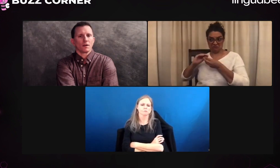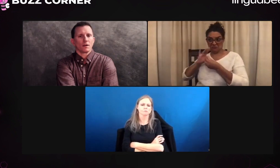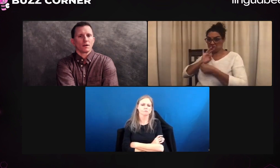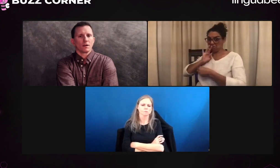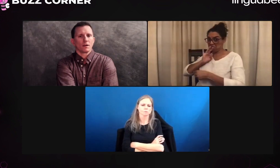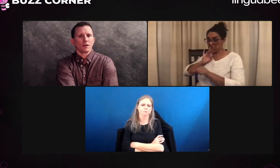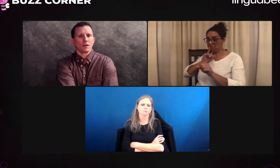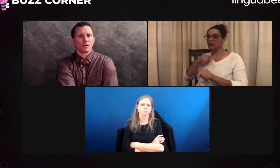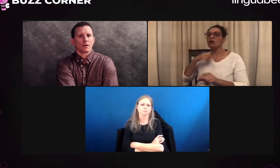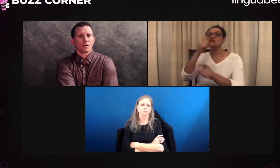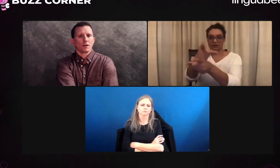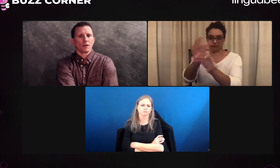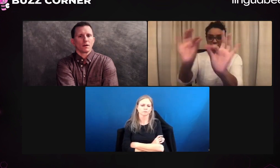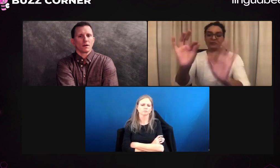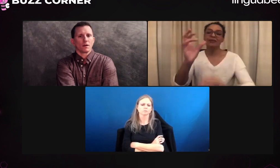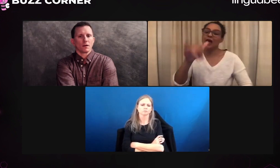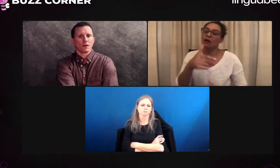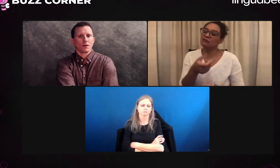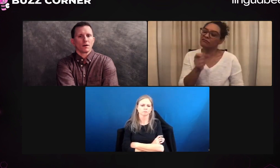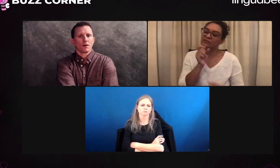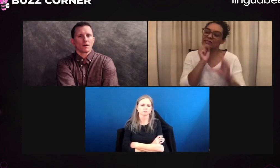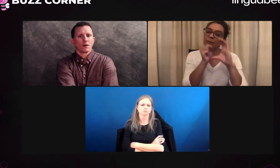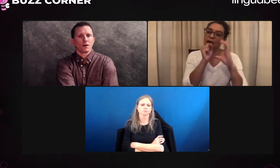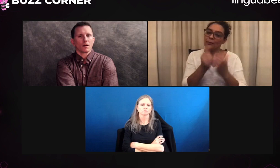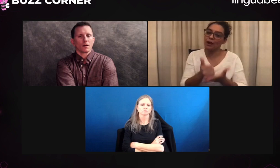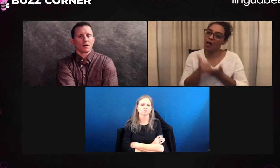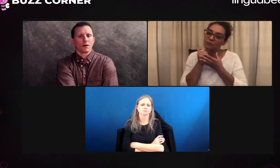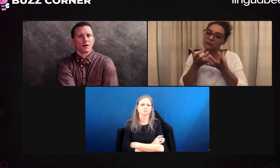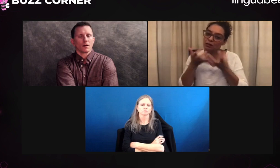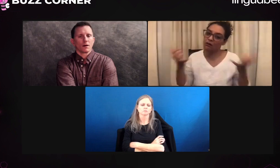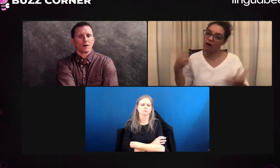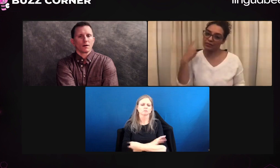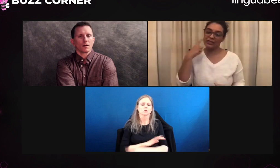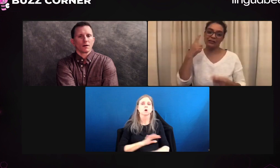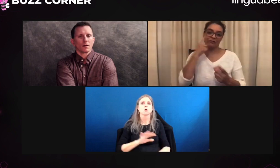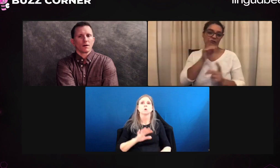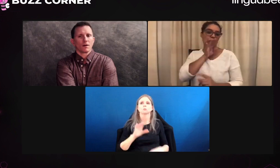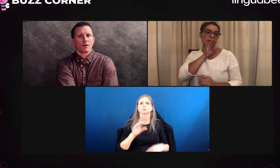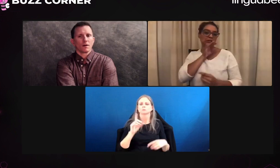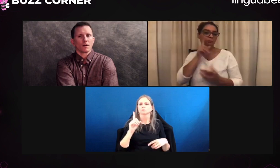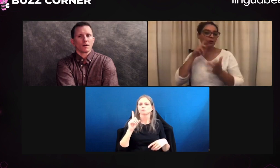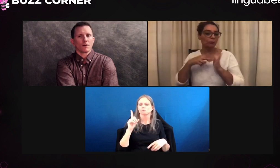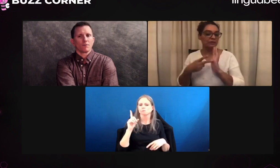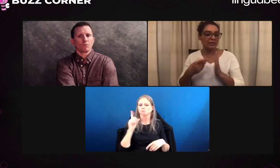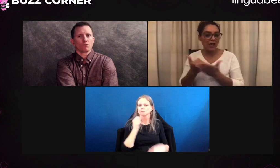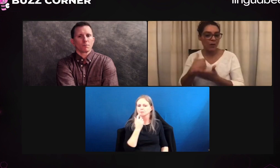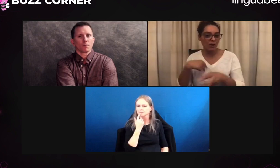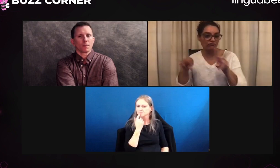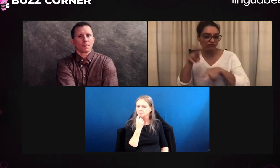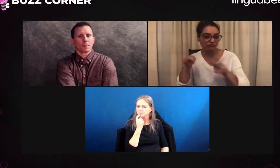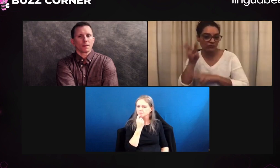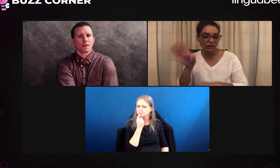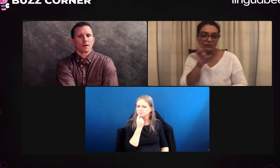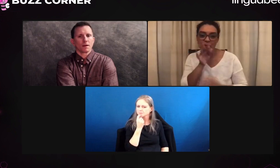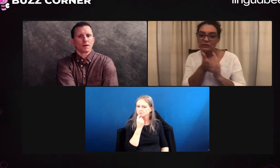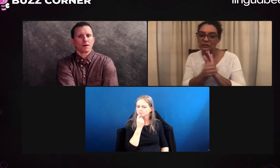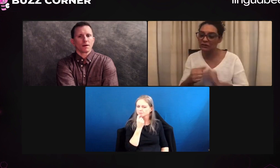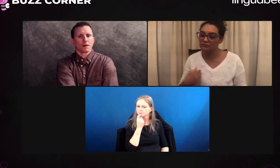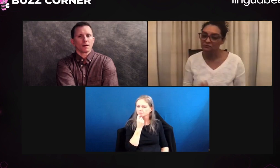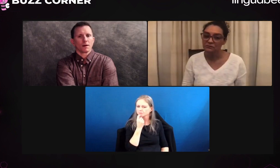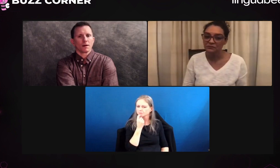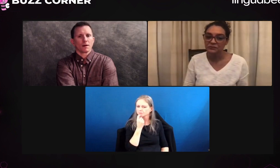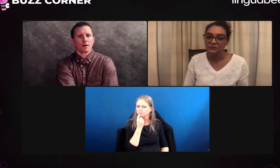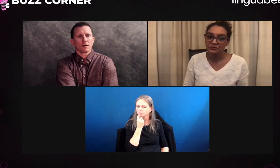I realized while voicing, even if it was some extended concept that they needed to provide some background information or